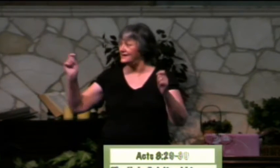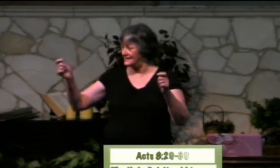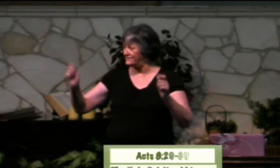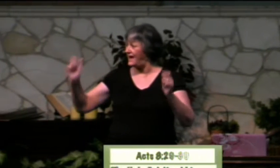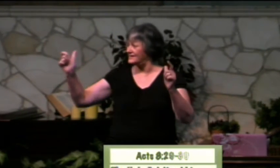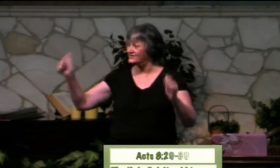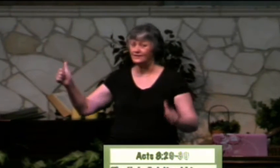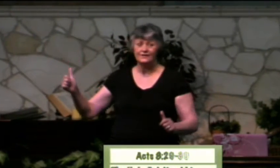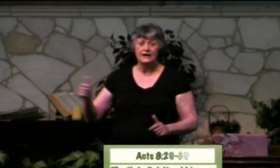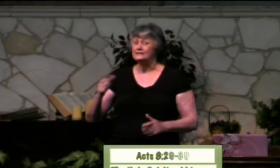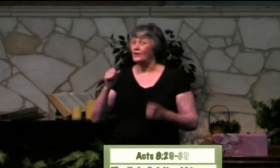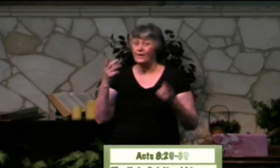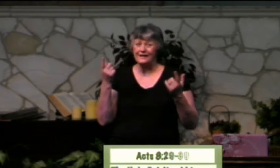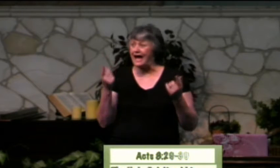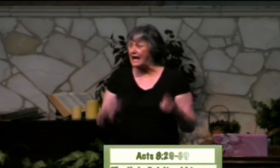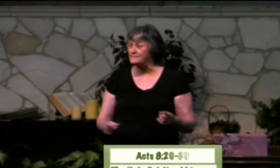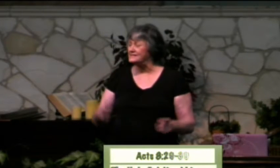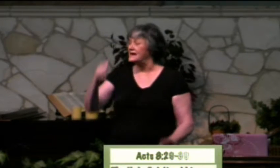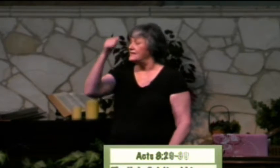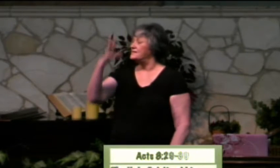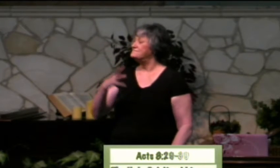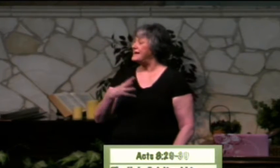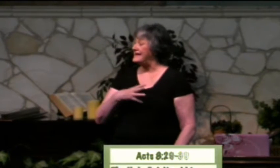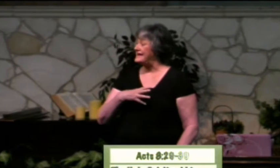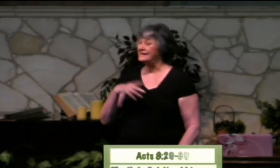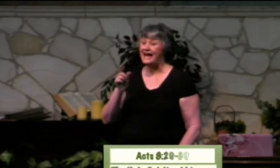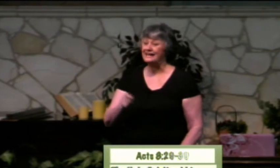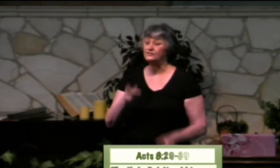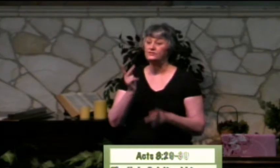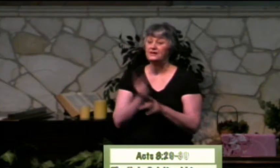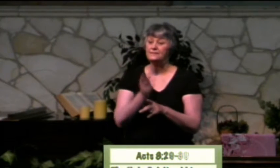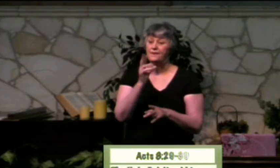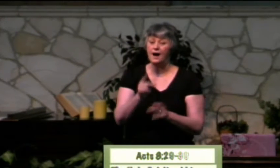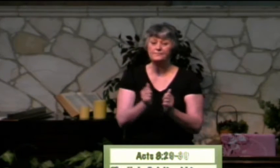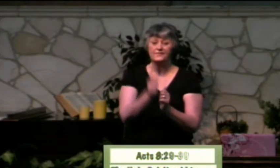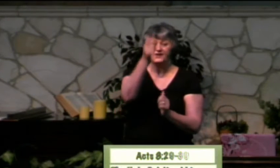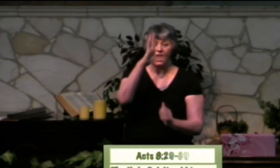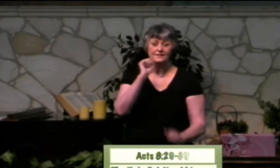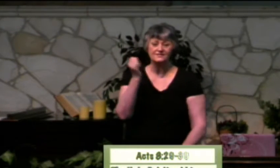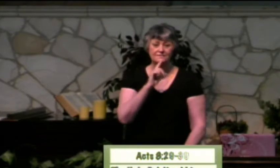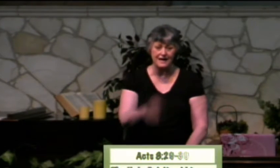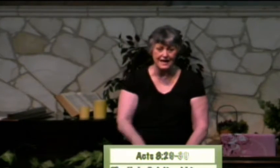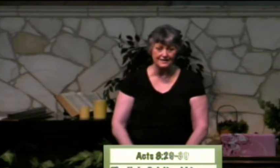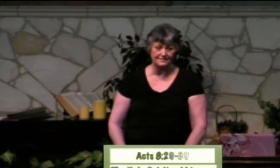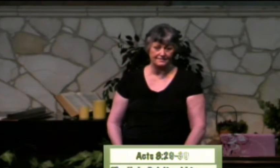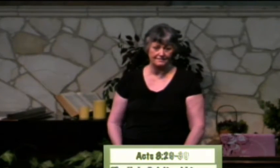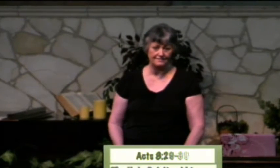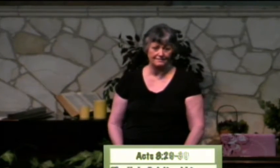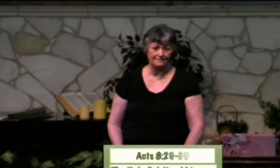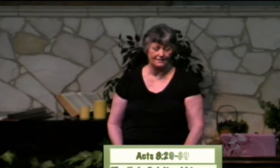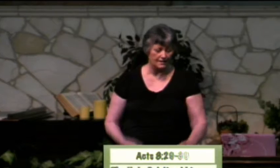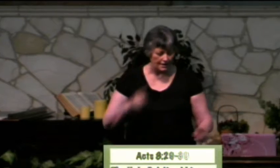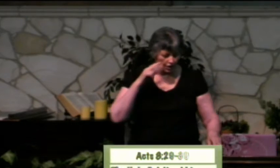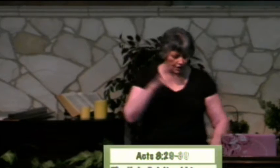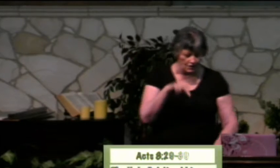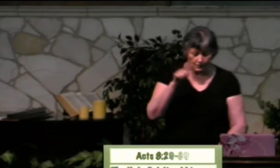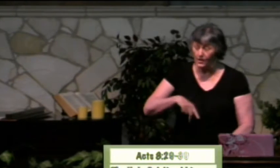is faster. So what happens? The man has to keep up with God's command. Look what